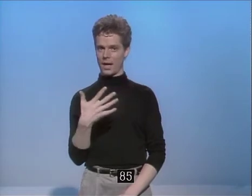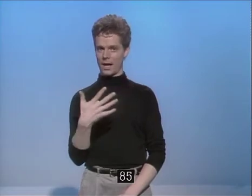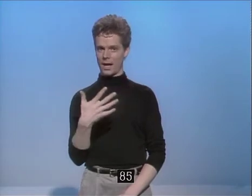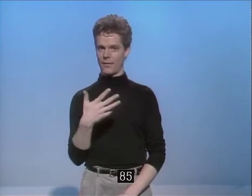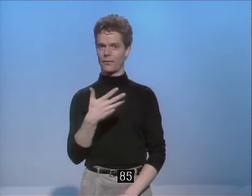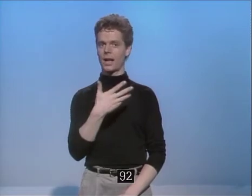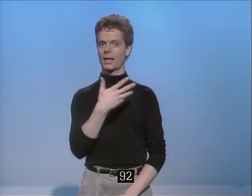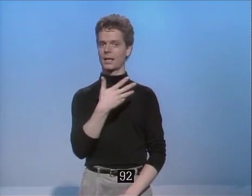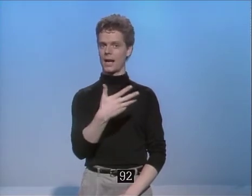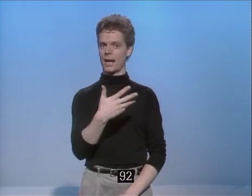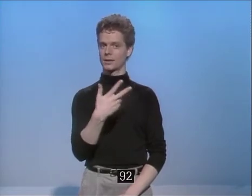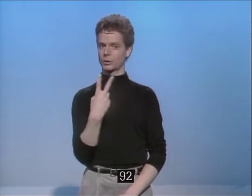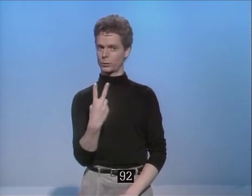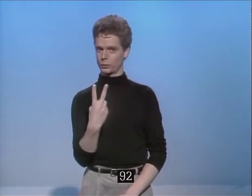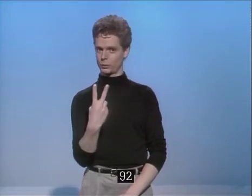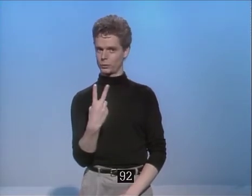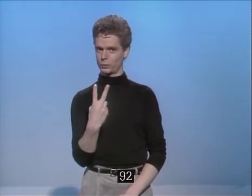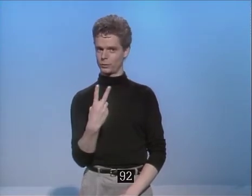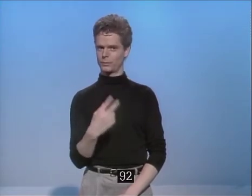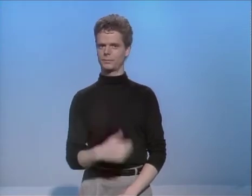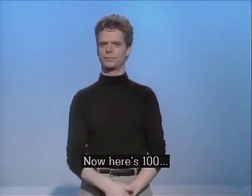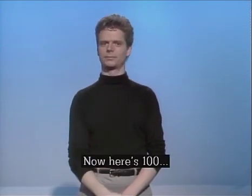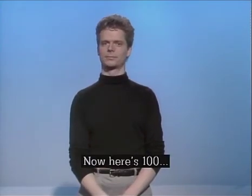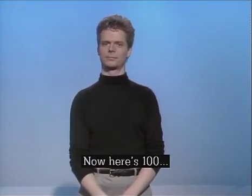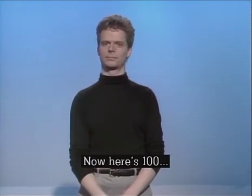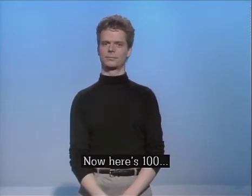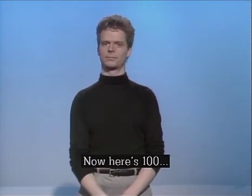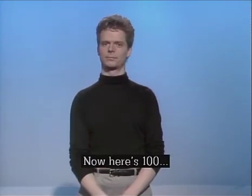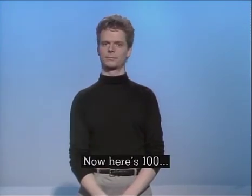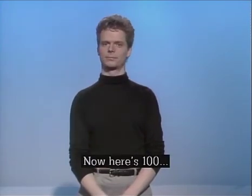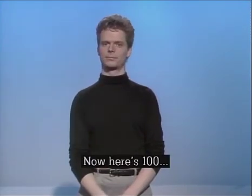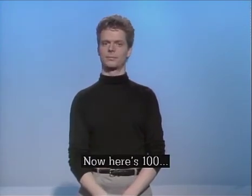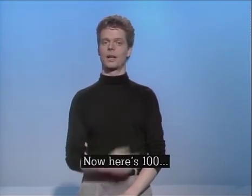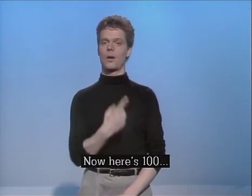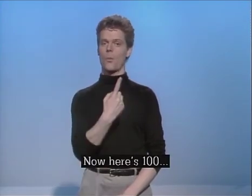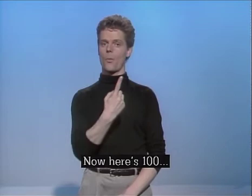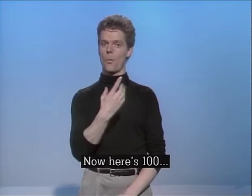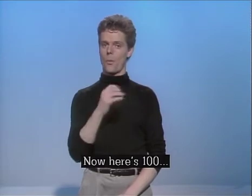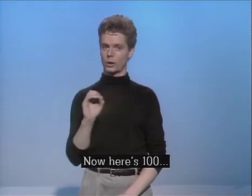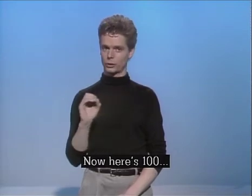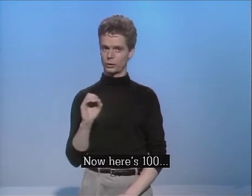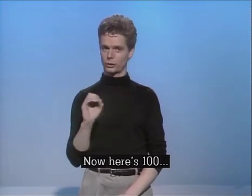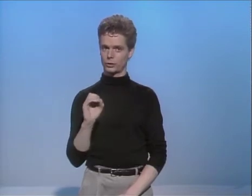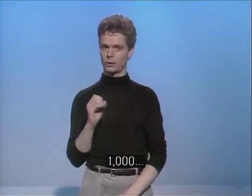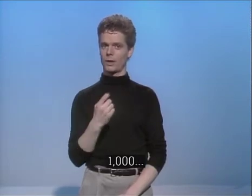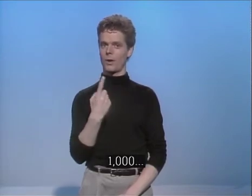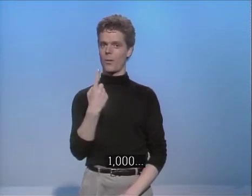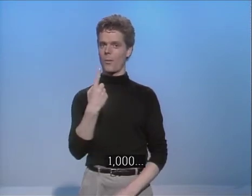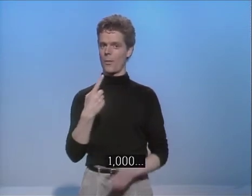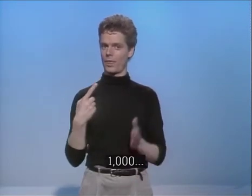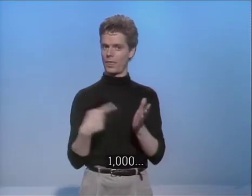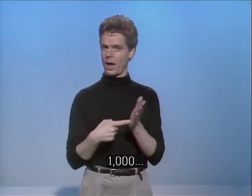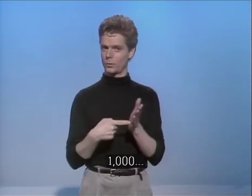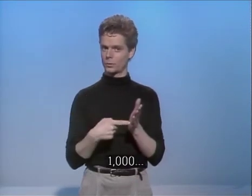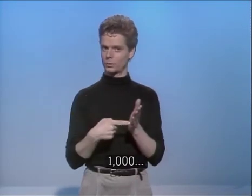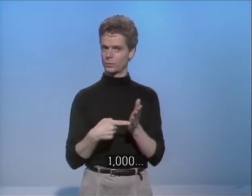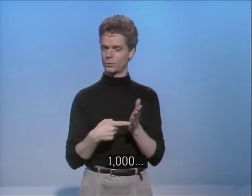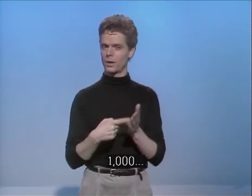85, 92. Now here's 100, 1,000,